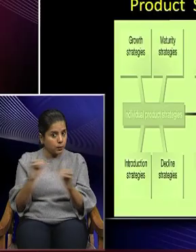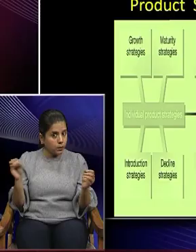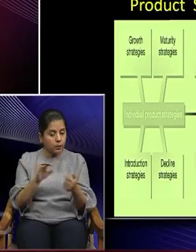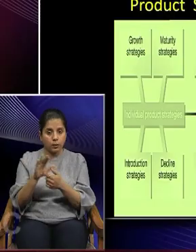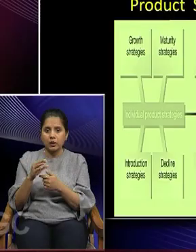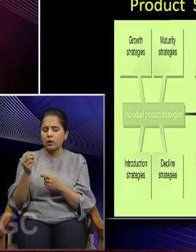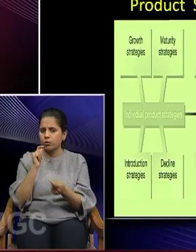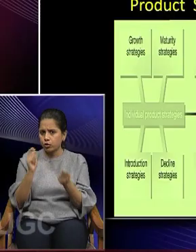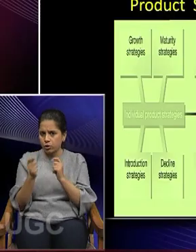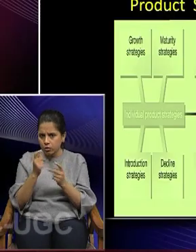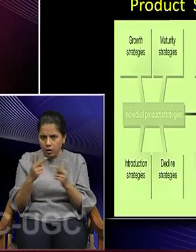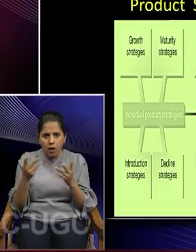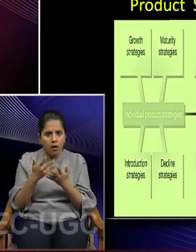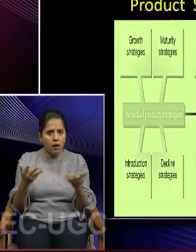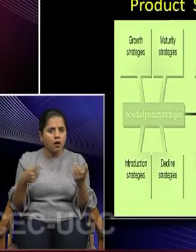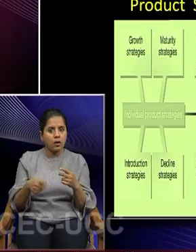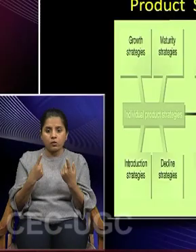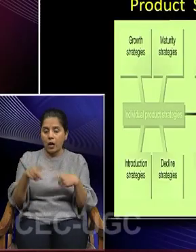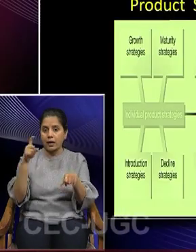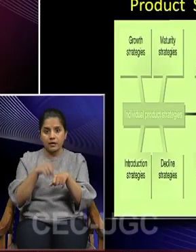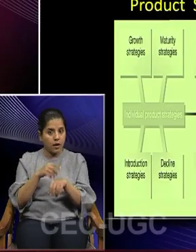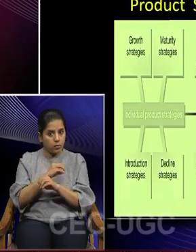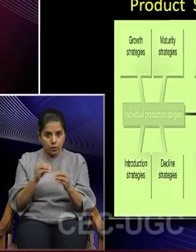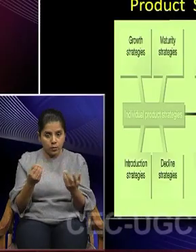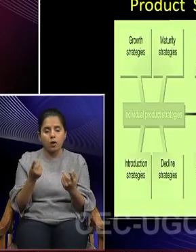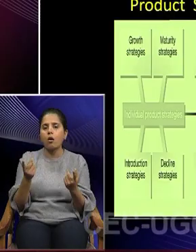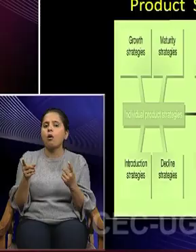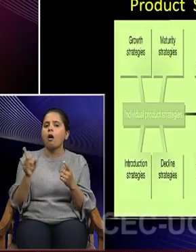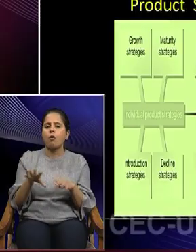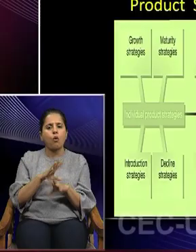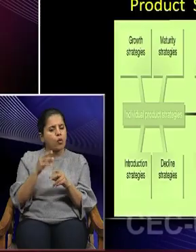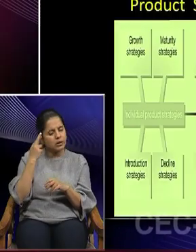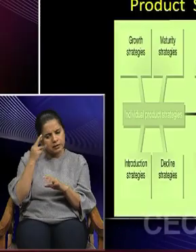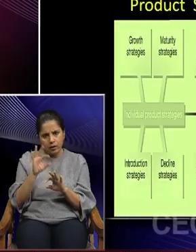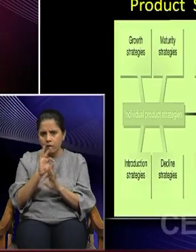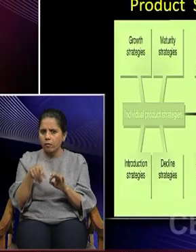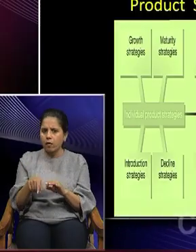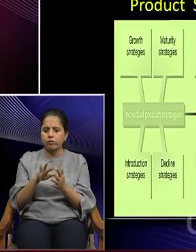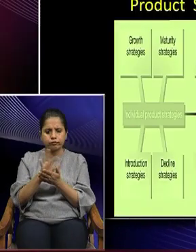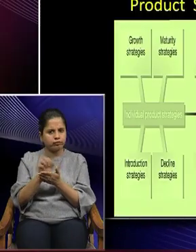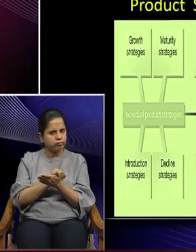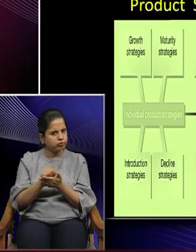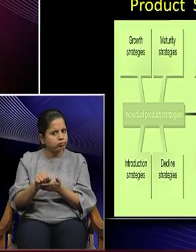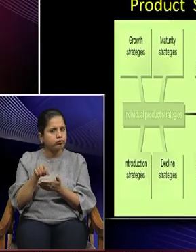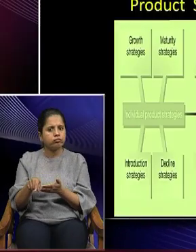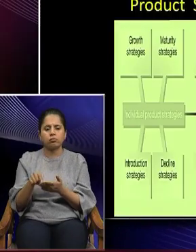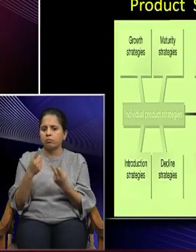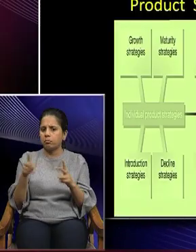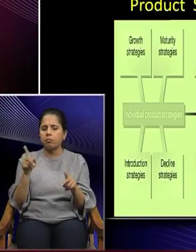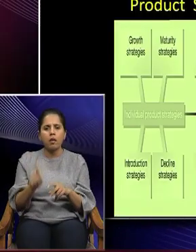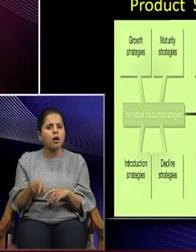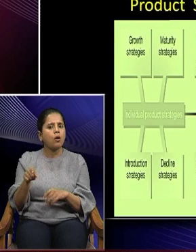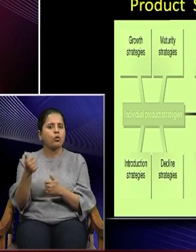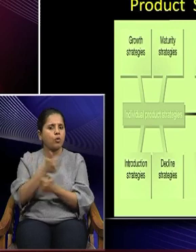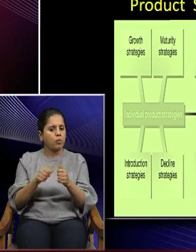some modifications in the product at right time, they have all the reason to get vanished, to get finished, because their